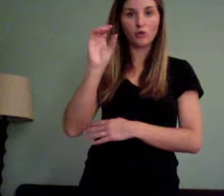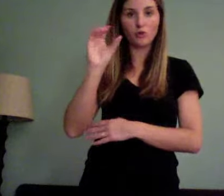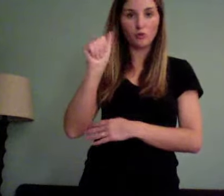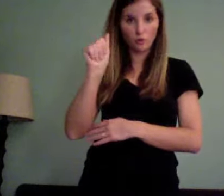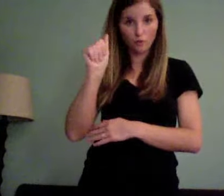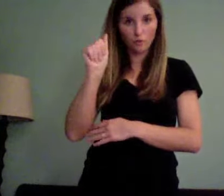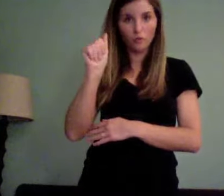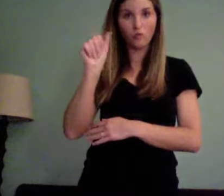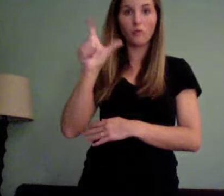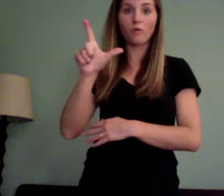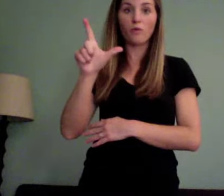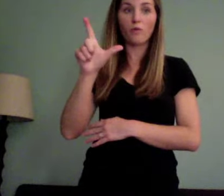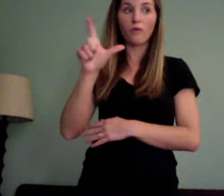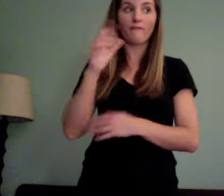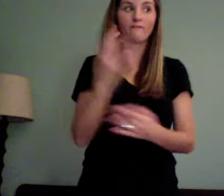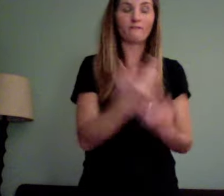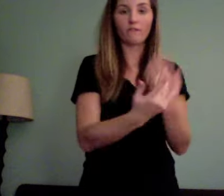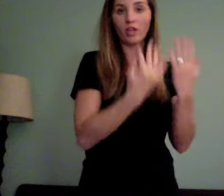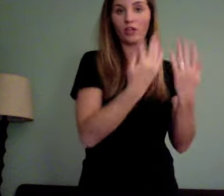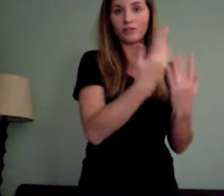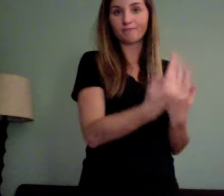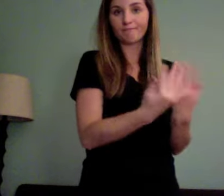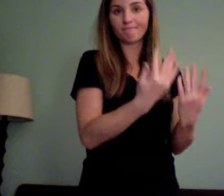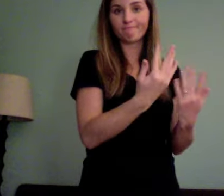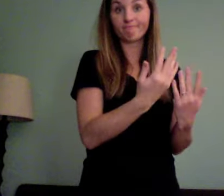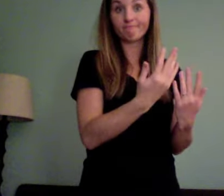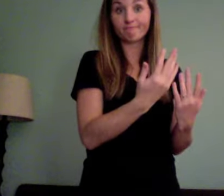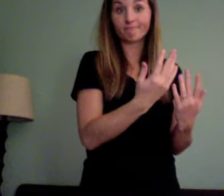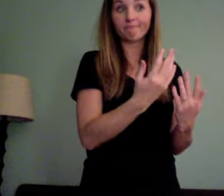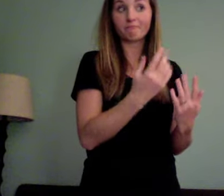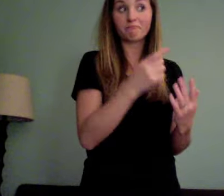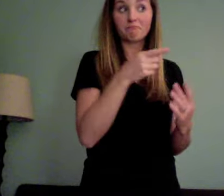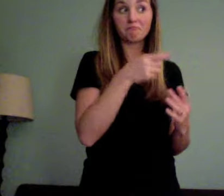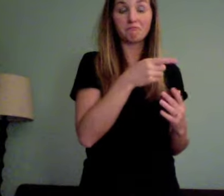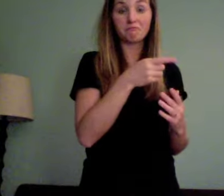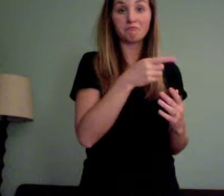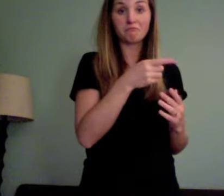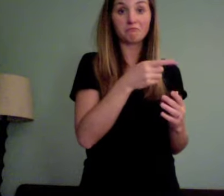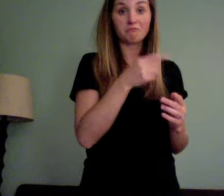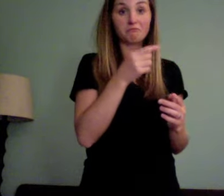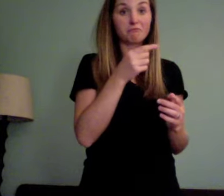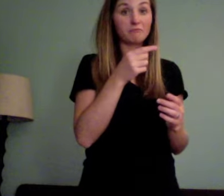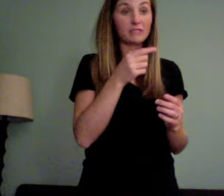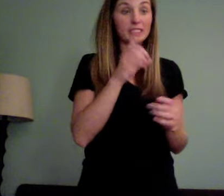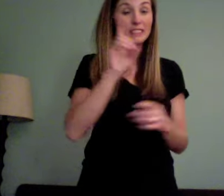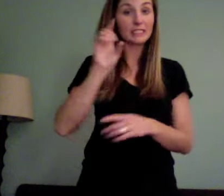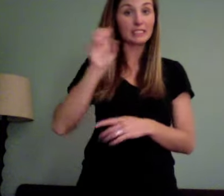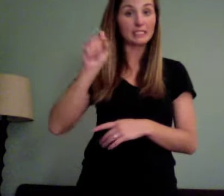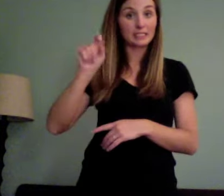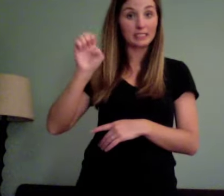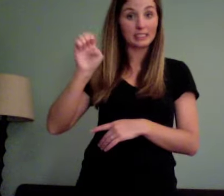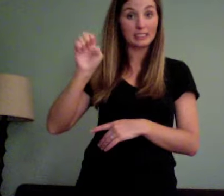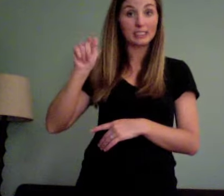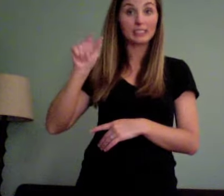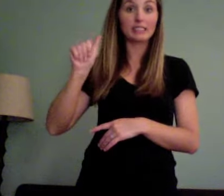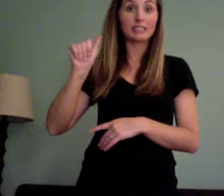book, includes an incredible detail. Peter swims to the side of the shore and Jesus is cooking over